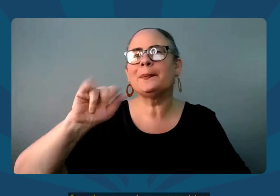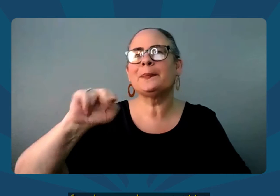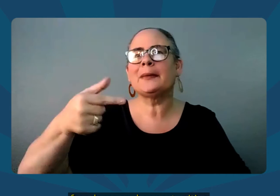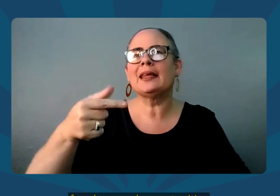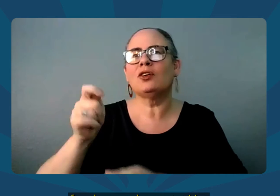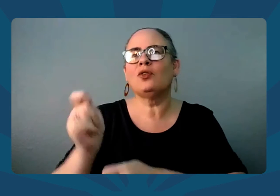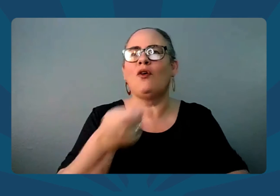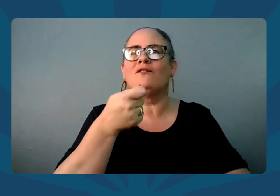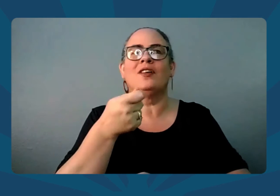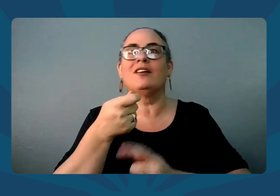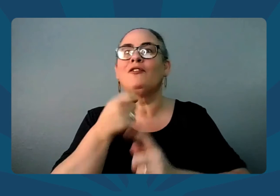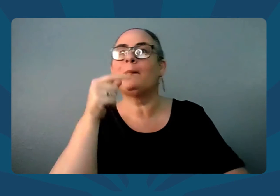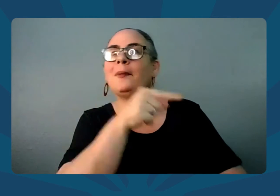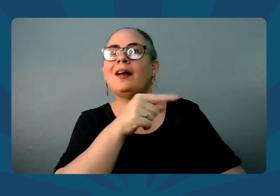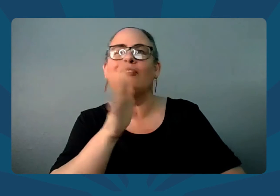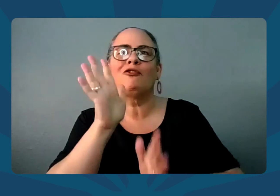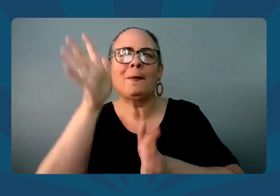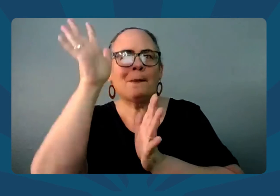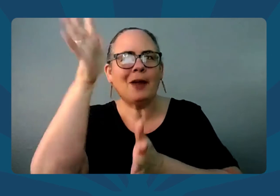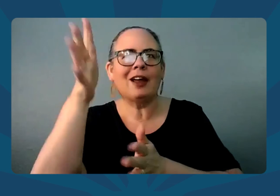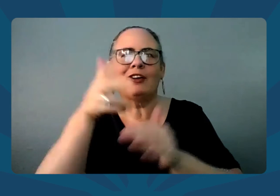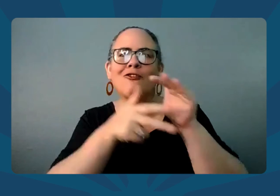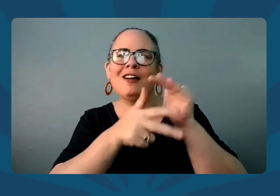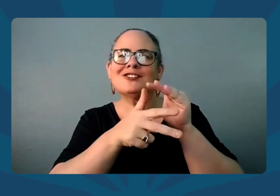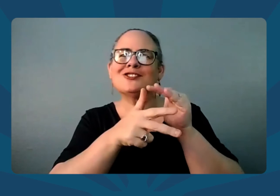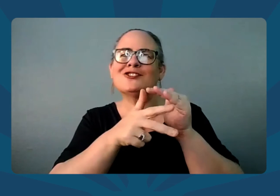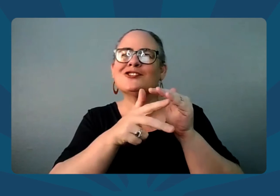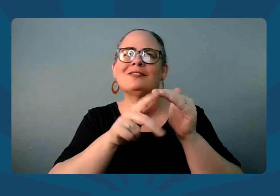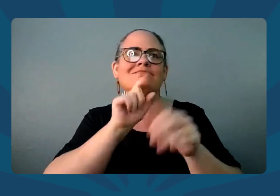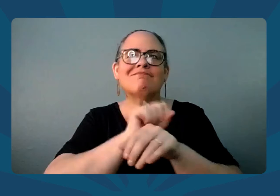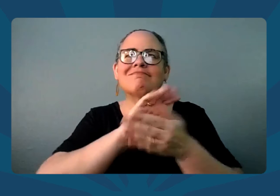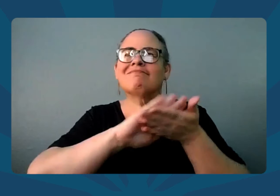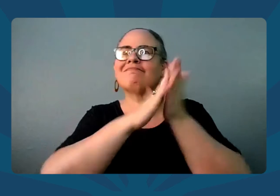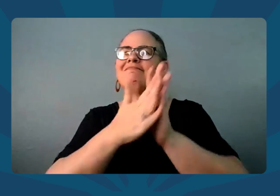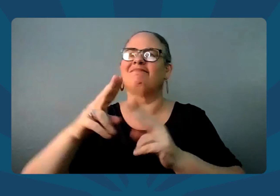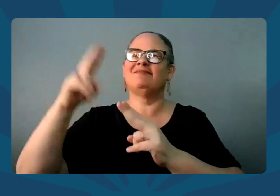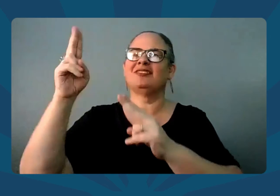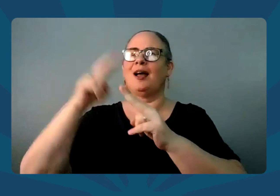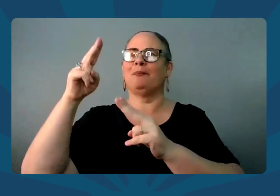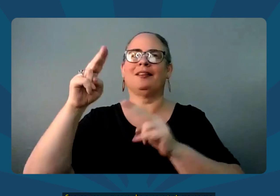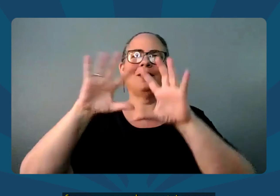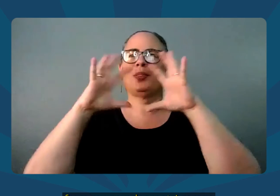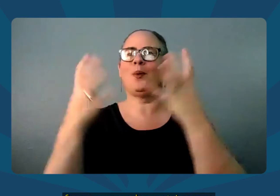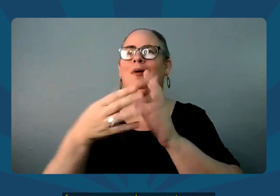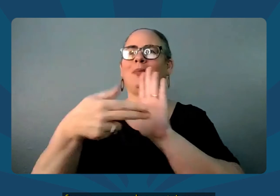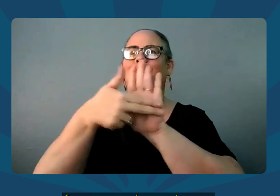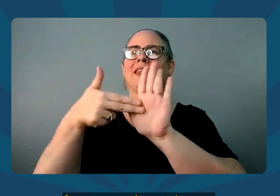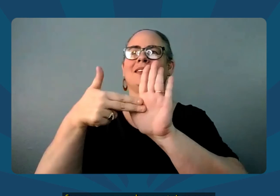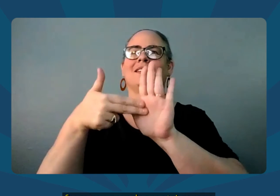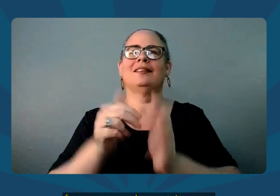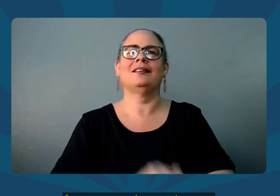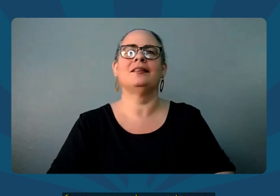that have meant so much to me and my family in building Ping Golf, from my